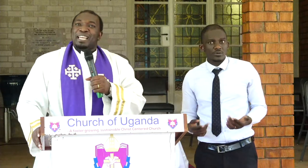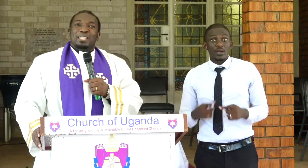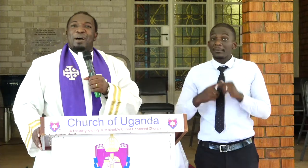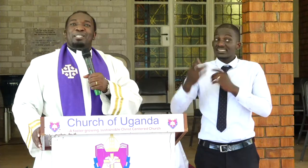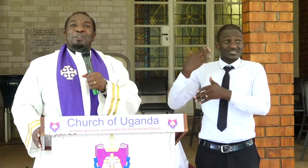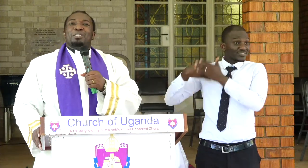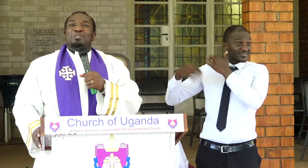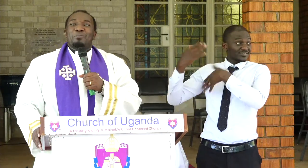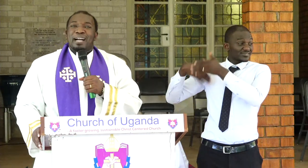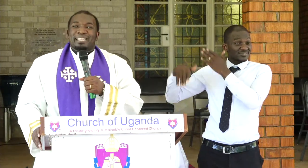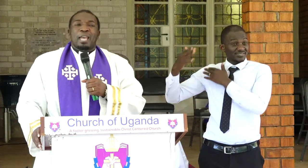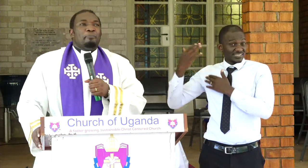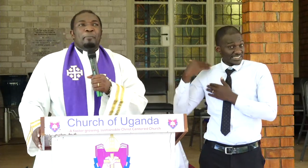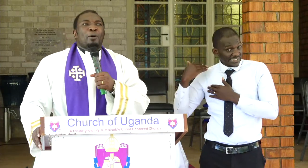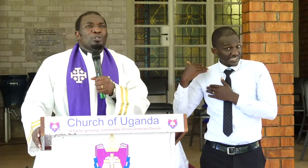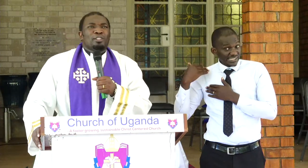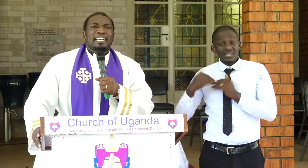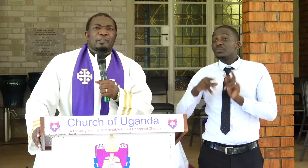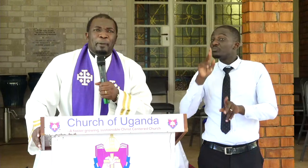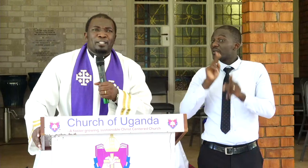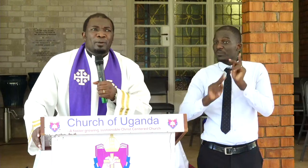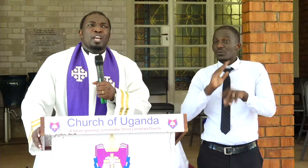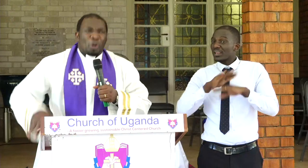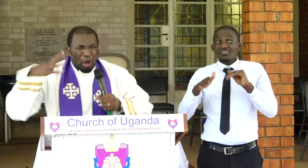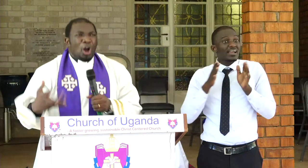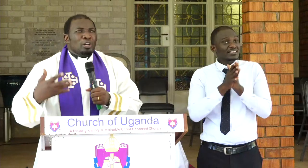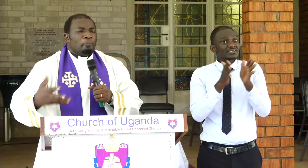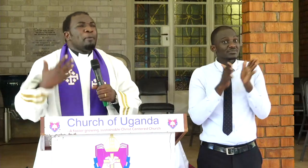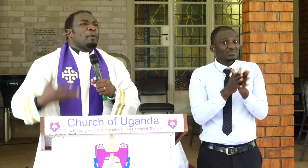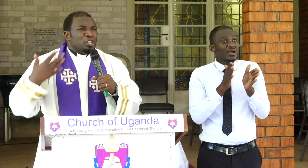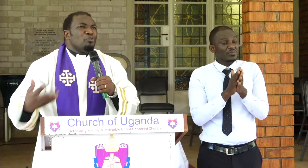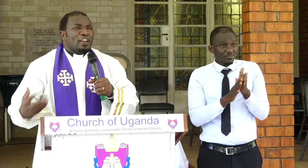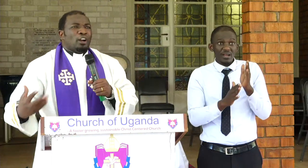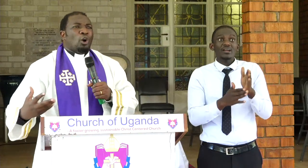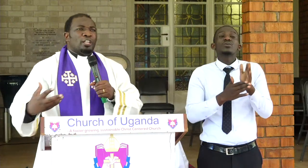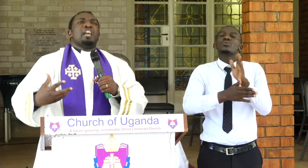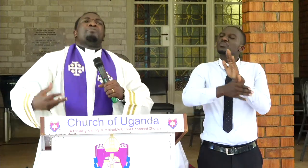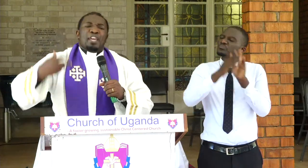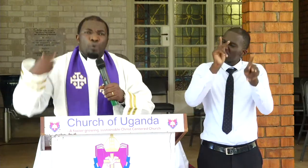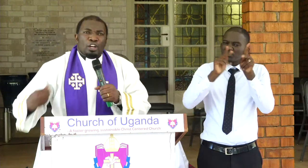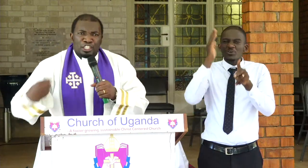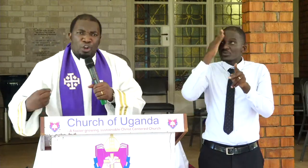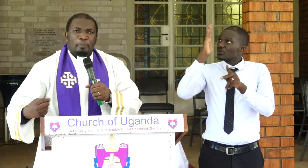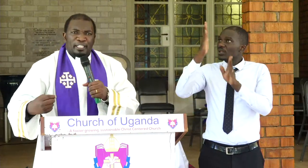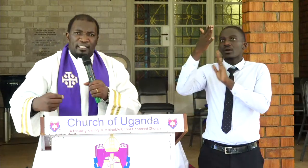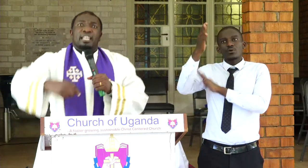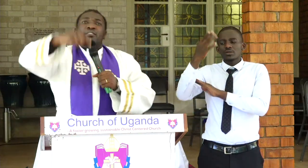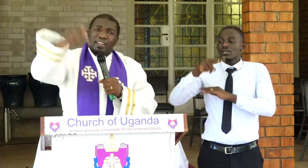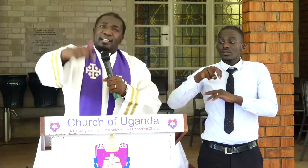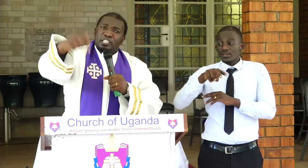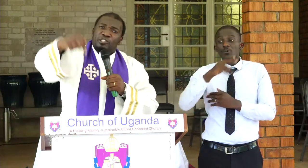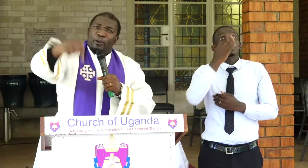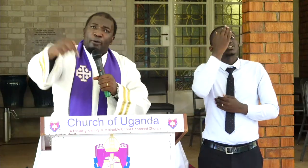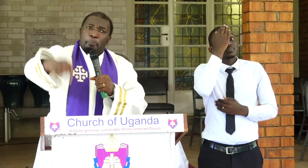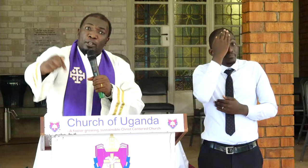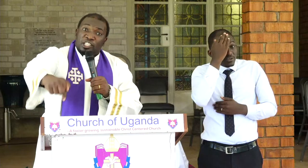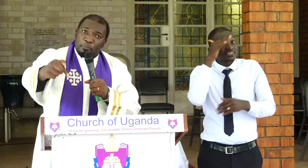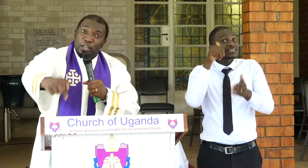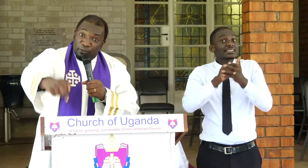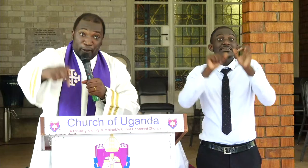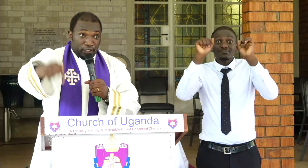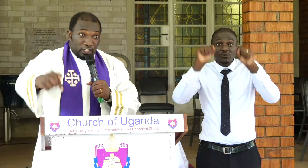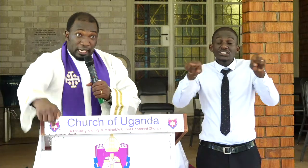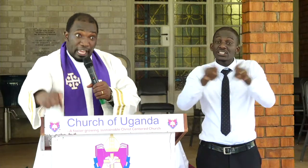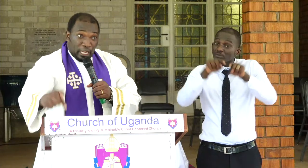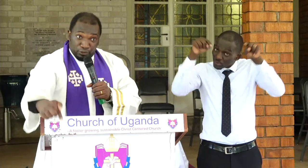days, there was not too much. People would not explain to God. People knew their God. They walked in obedience. That is very